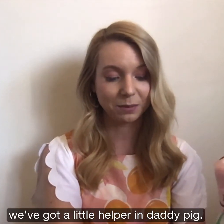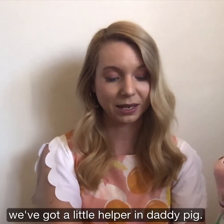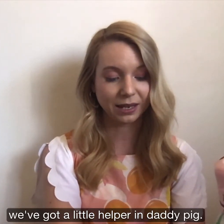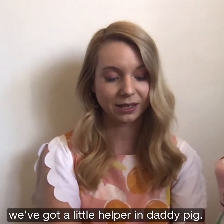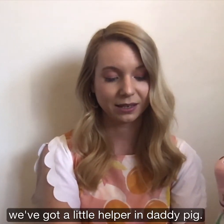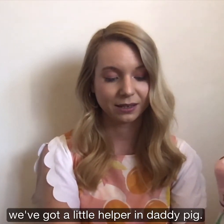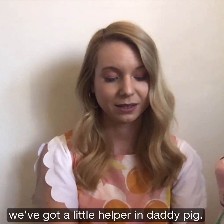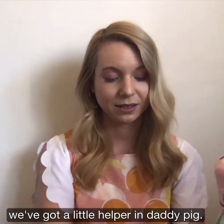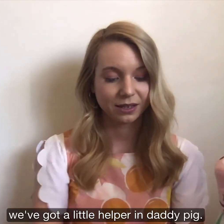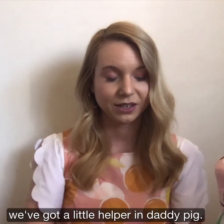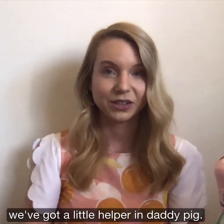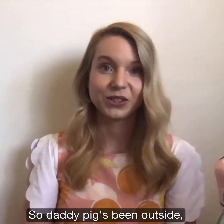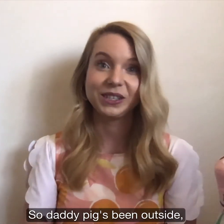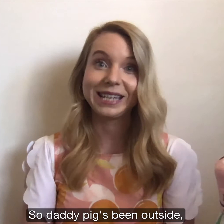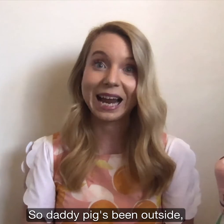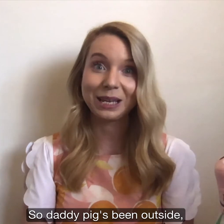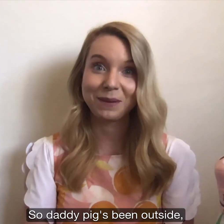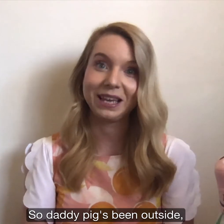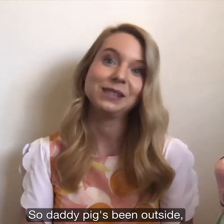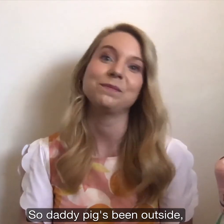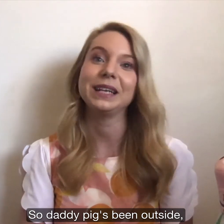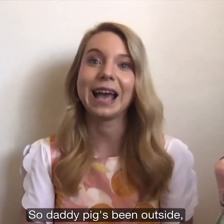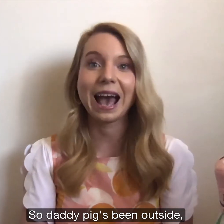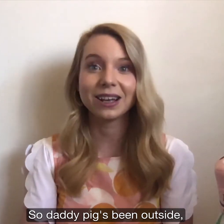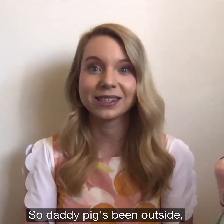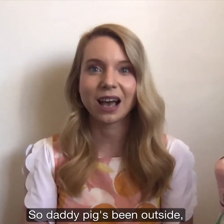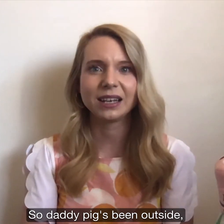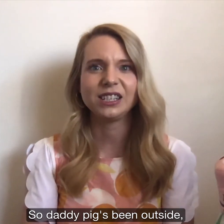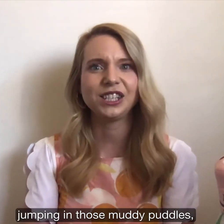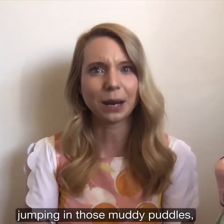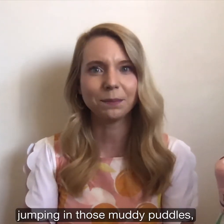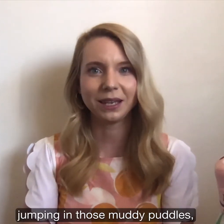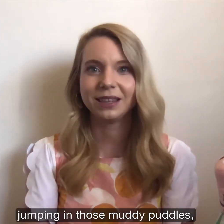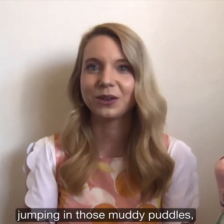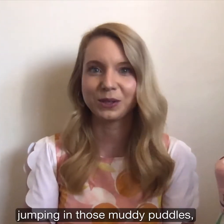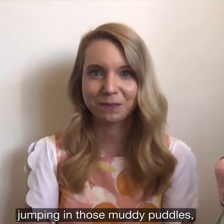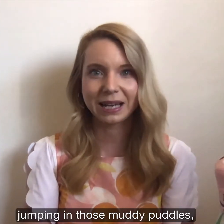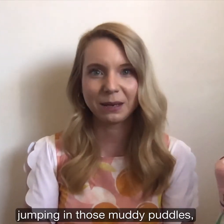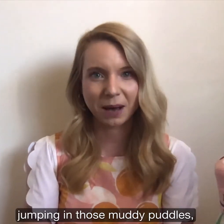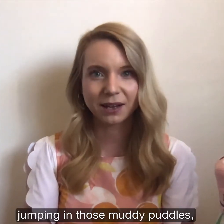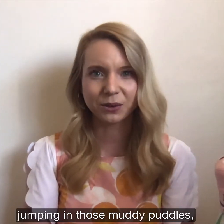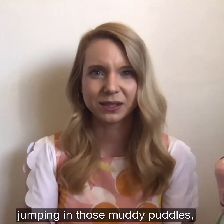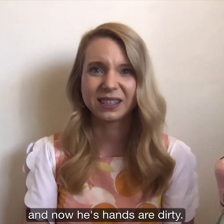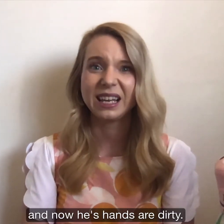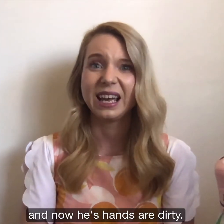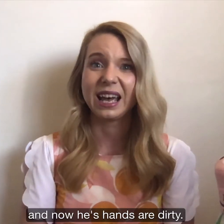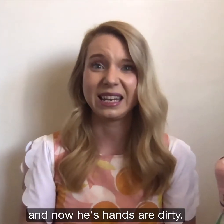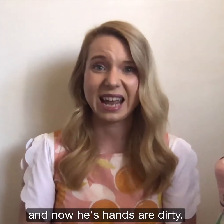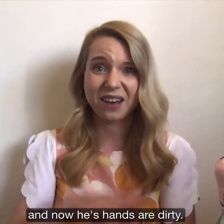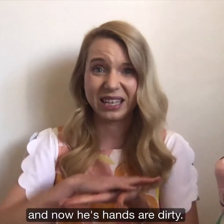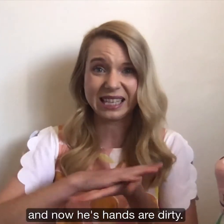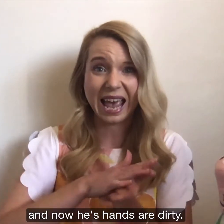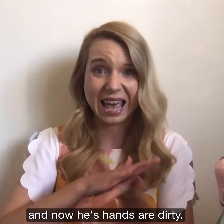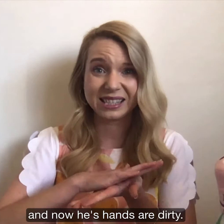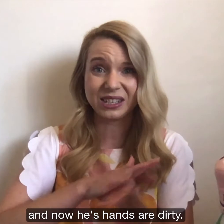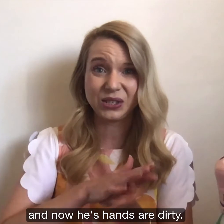Pig. So Daddy Pig's been outside jumping in those muddy puddles, and now his hands are